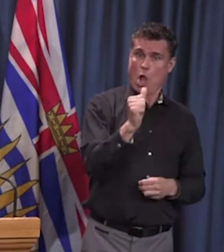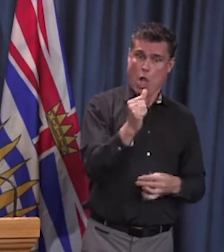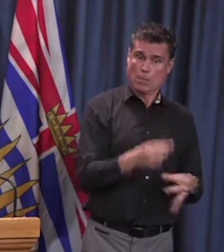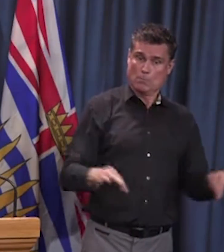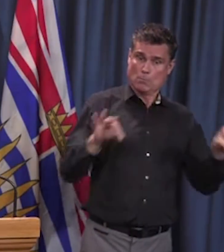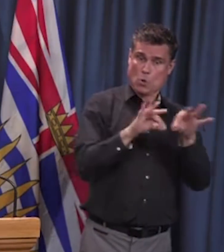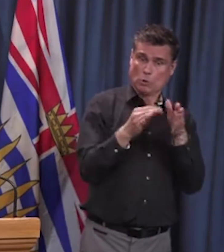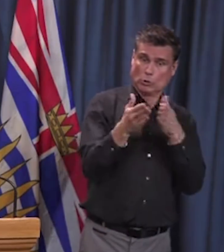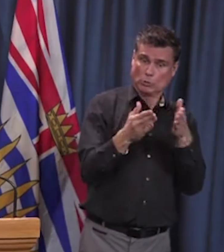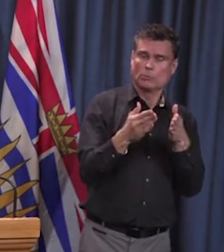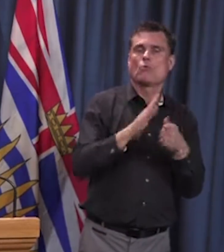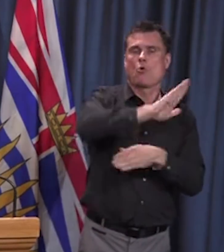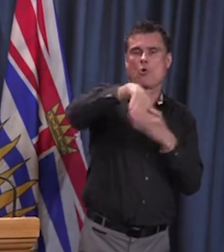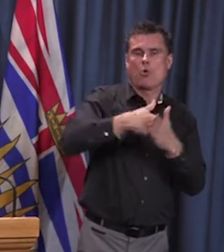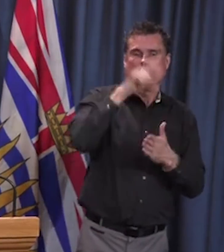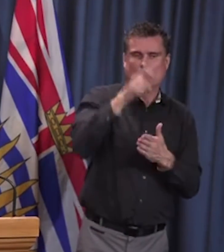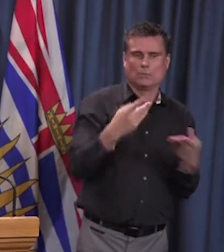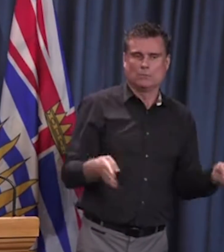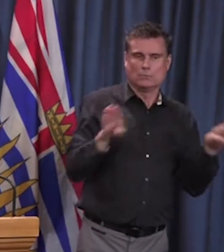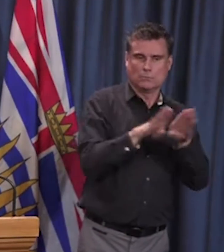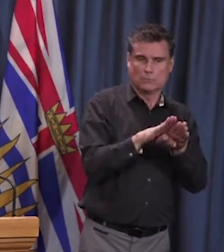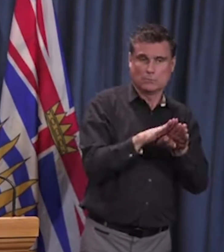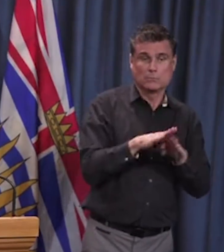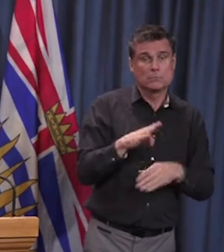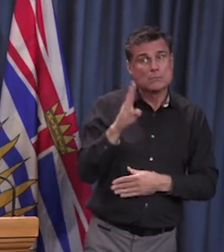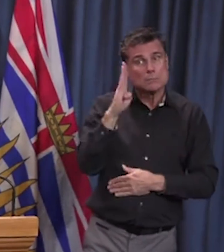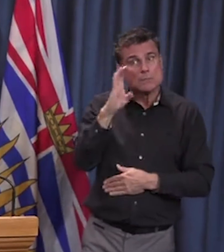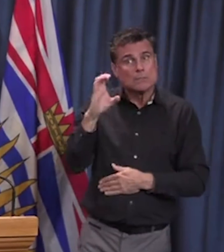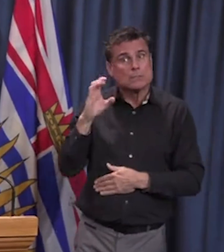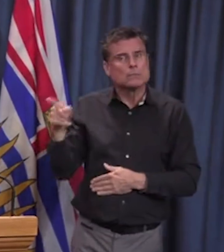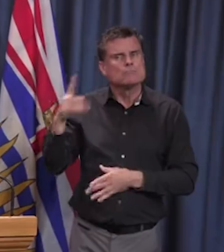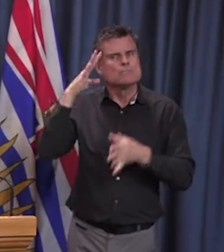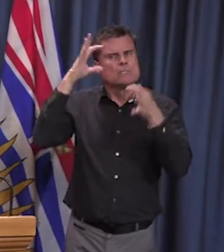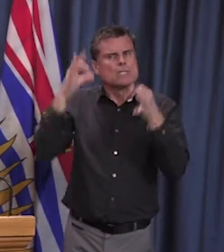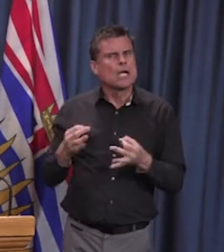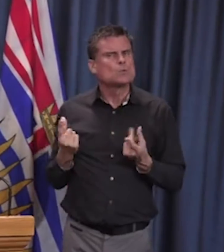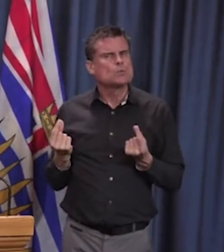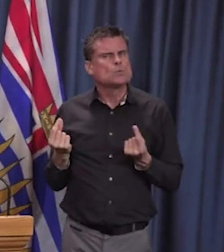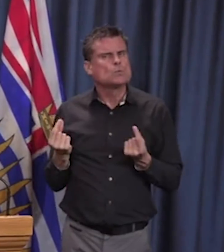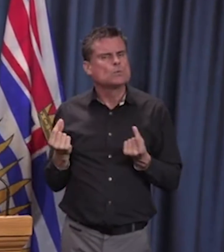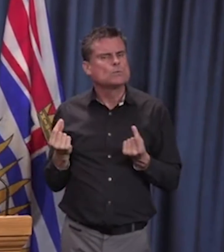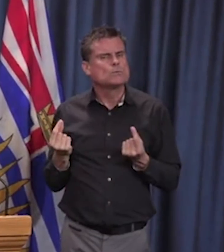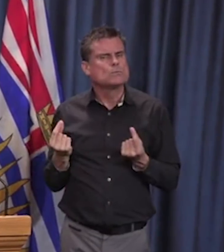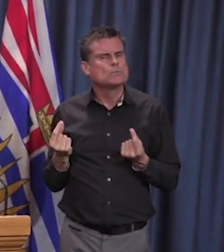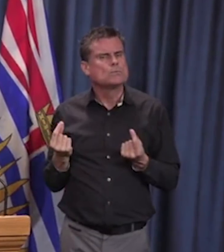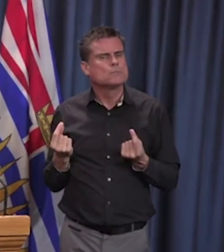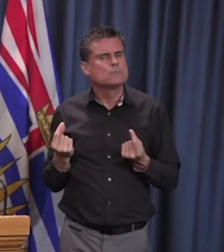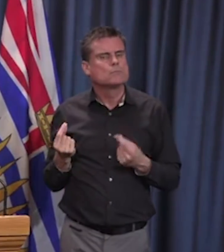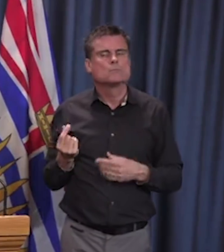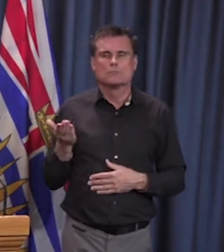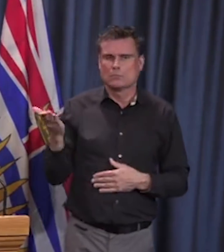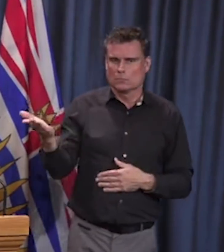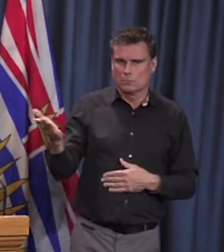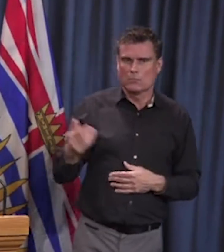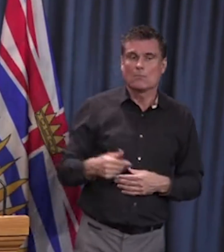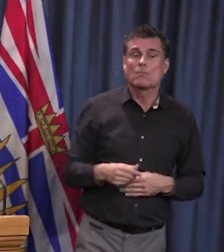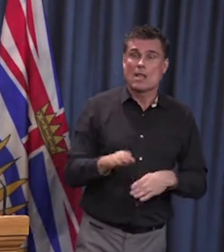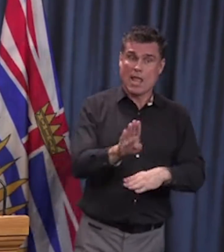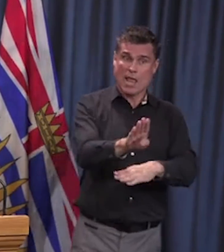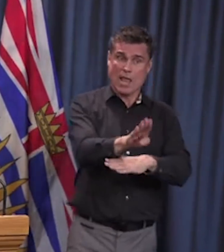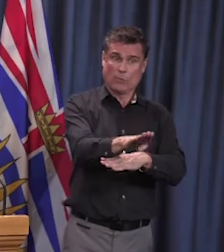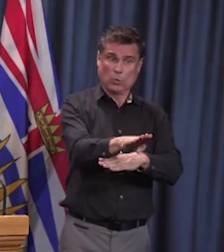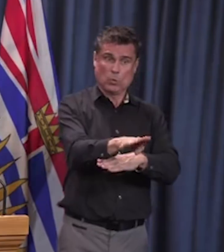We talk regularly, premiers across the country. There's a First Minister's call later this afternoon I'll be participating in with the Prime Minister and his